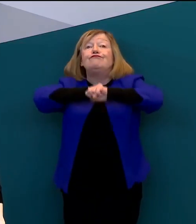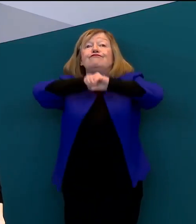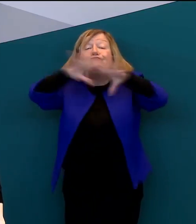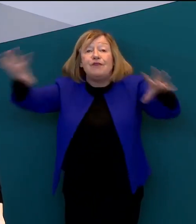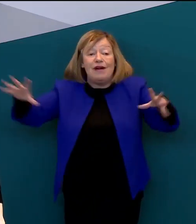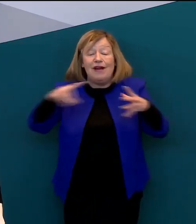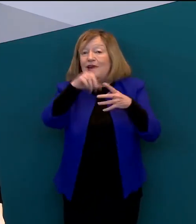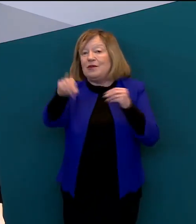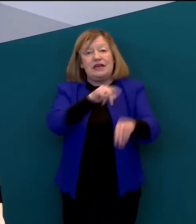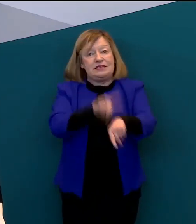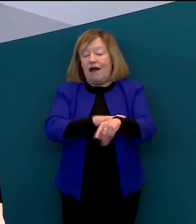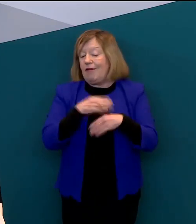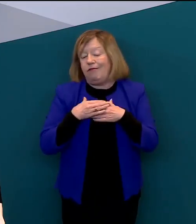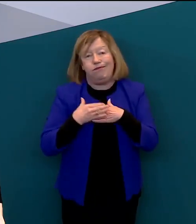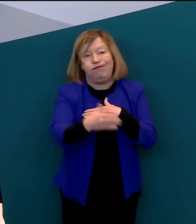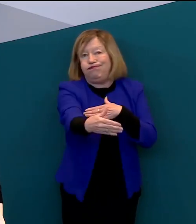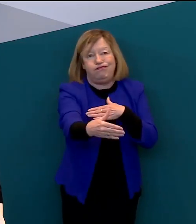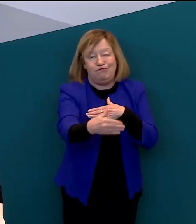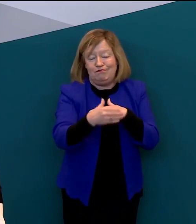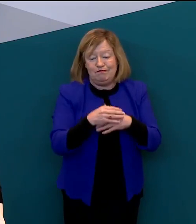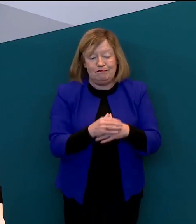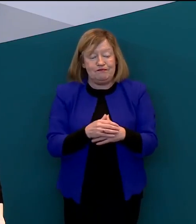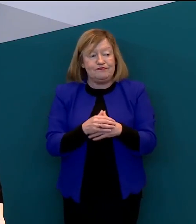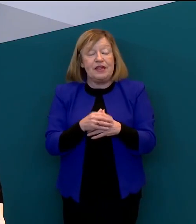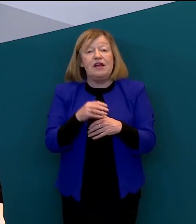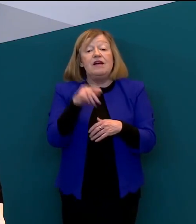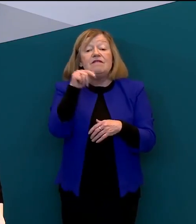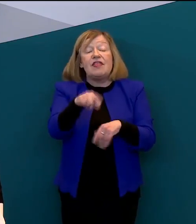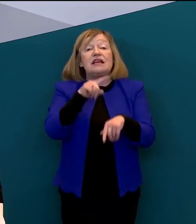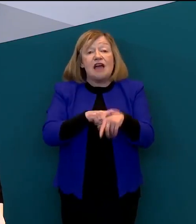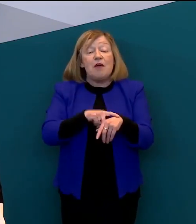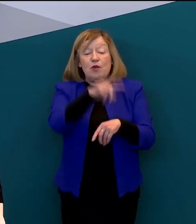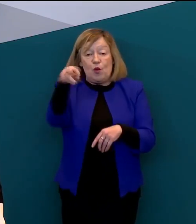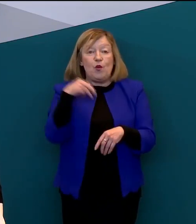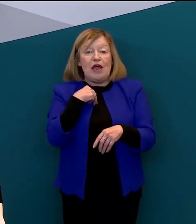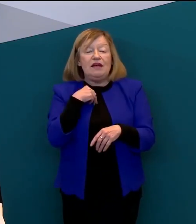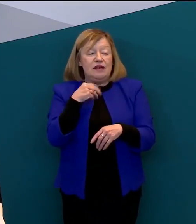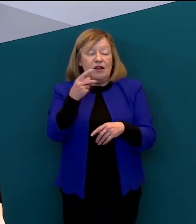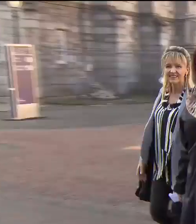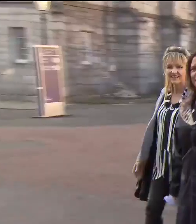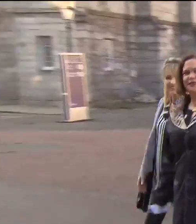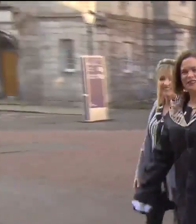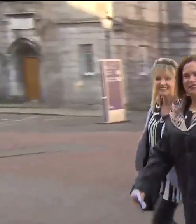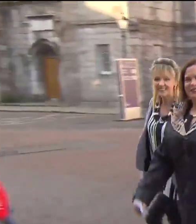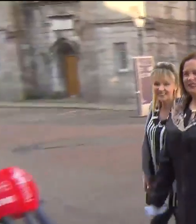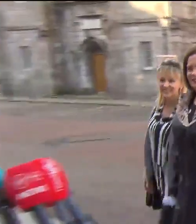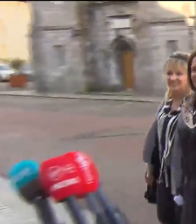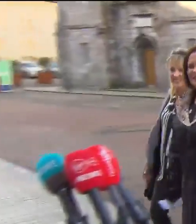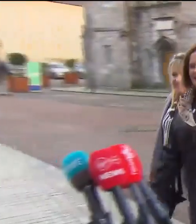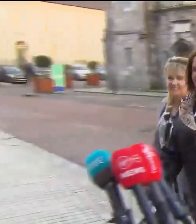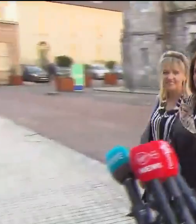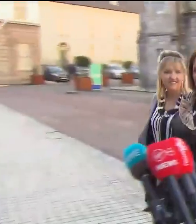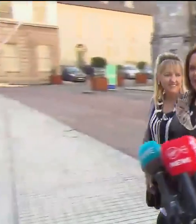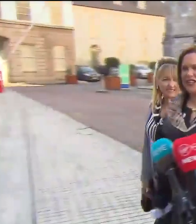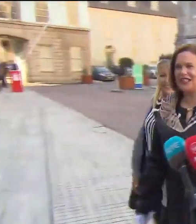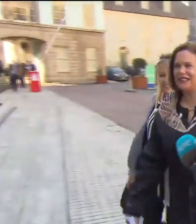all of that, it's going to take time. It is going to take time. And for that period of time, we are going to be dealing with restrictions. It's emerged in the past hour